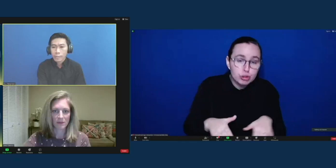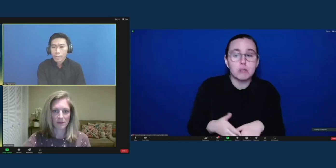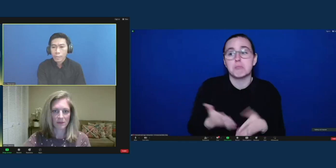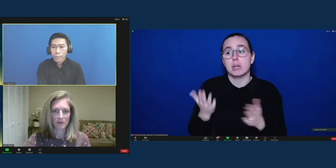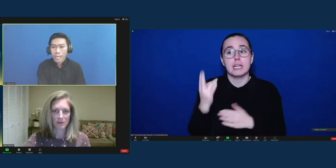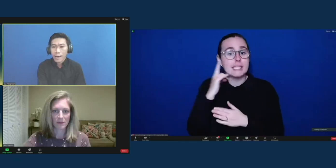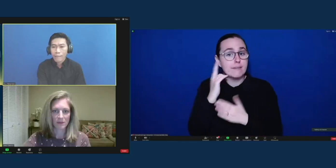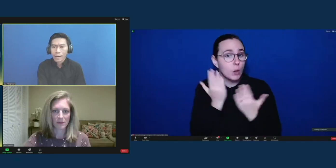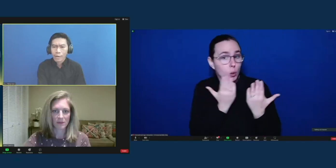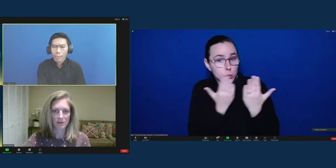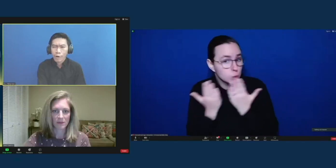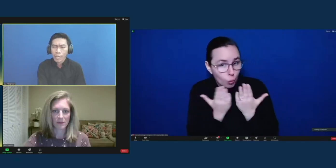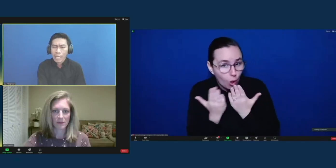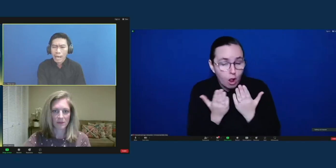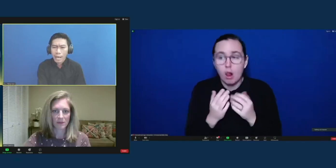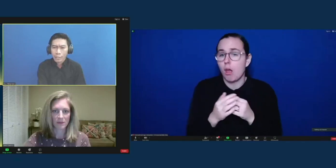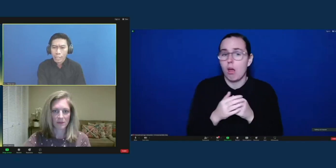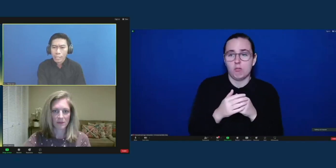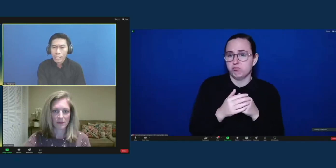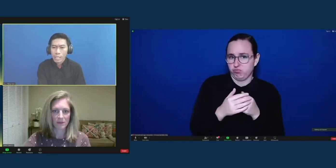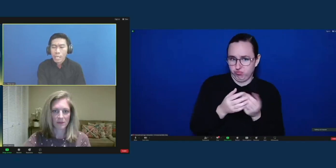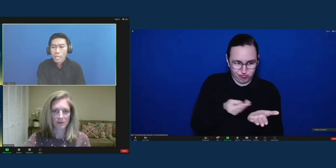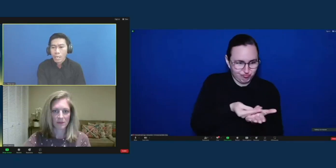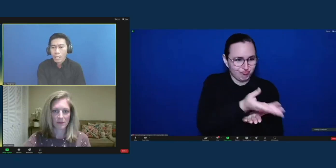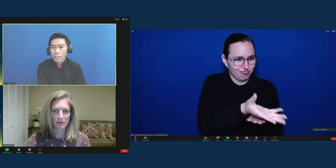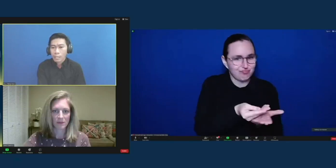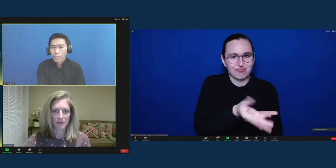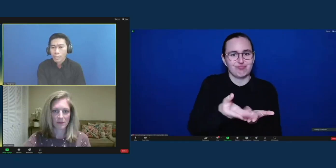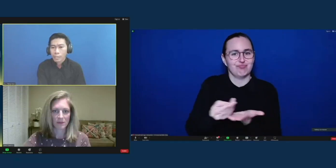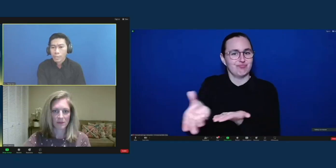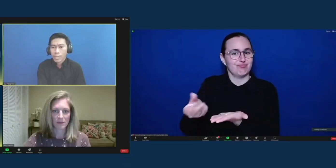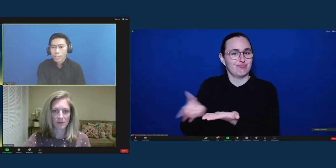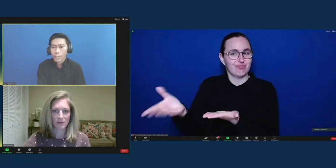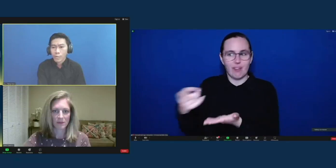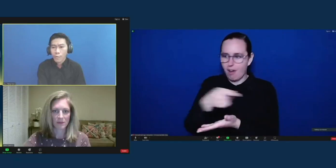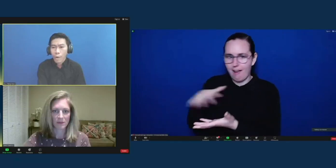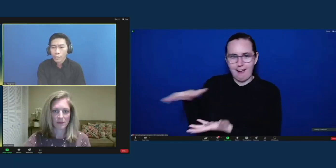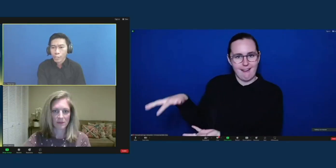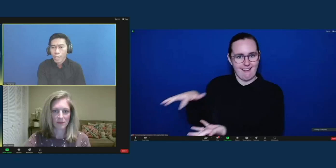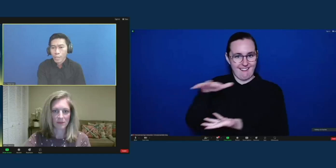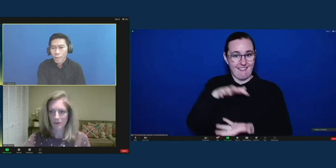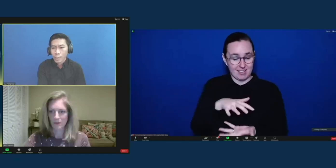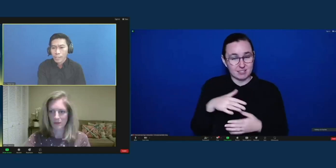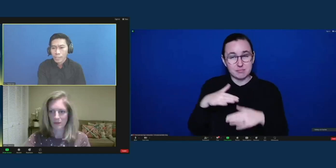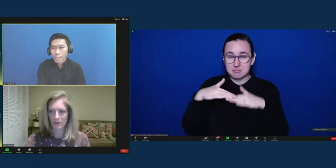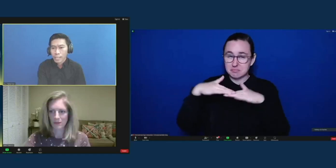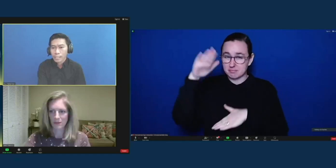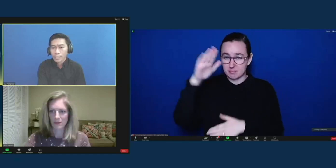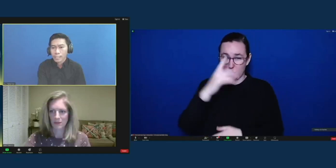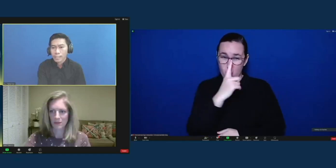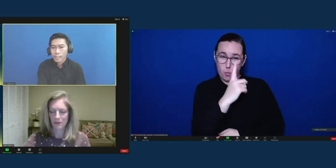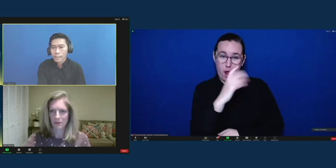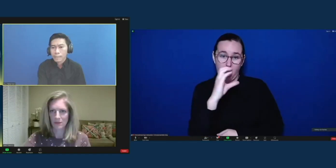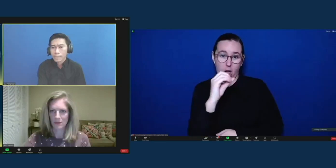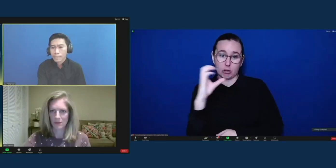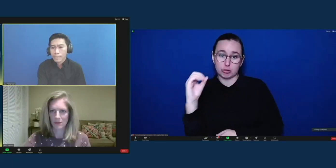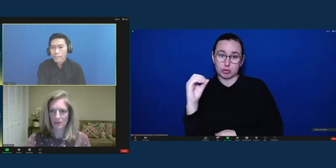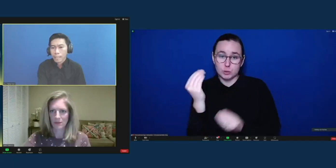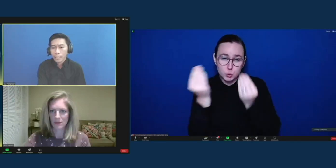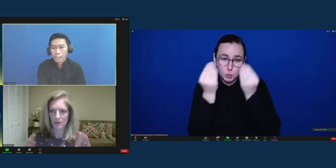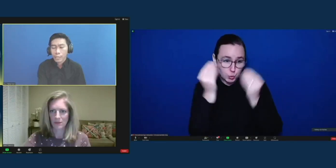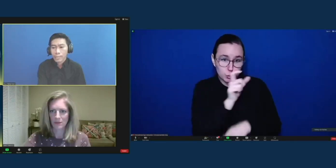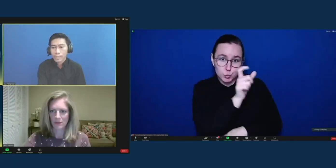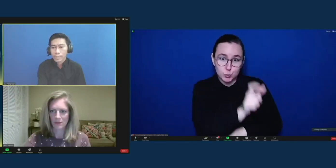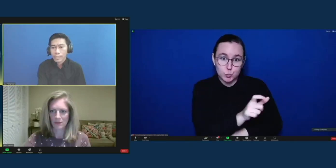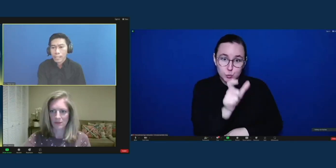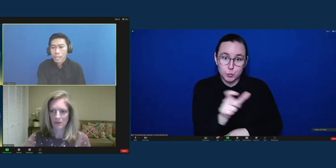and we have around more than 100 students who've watched those materials